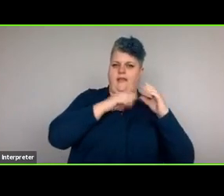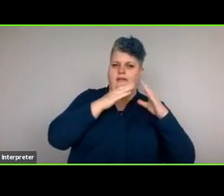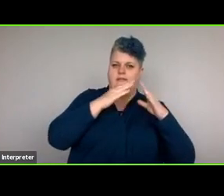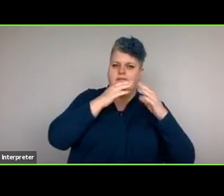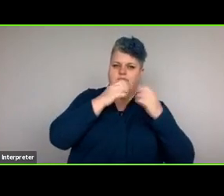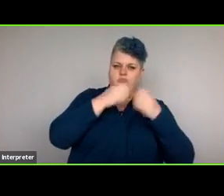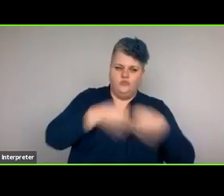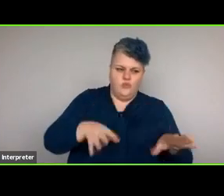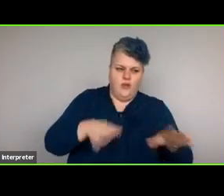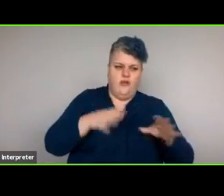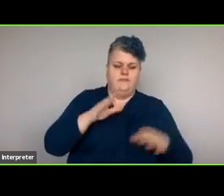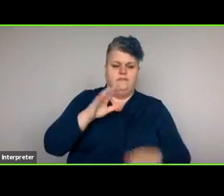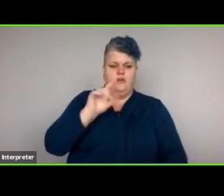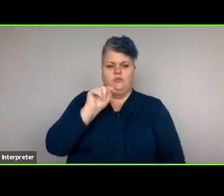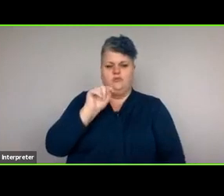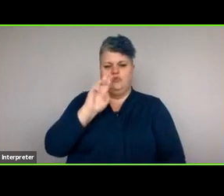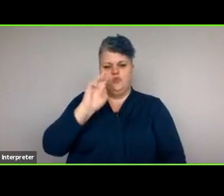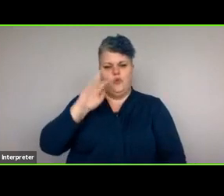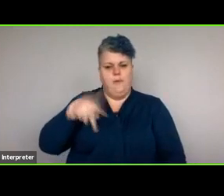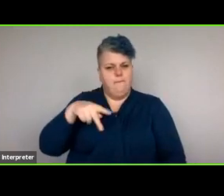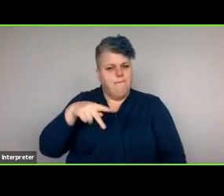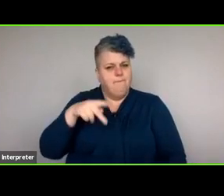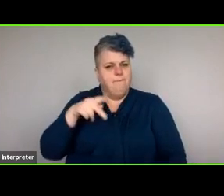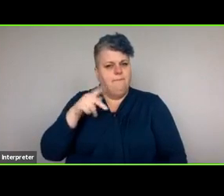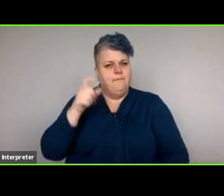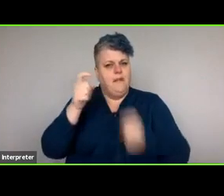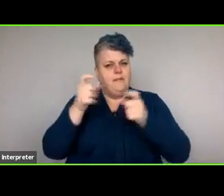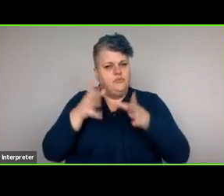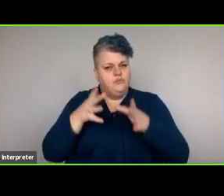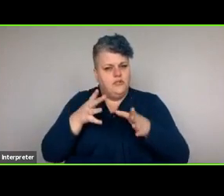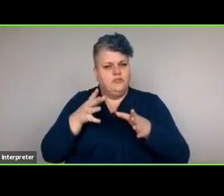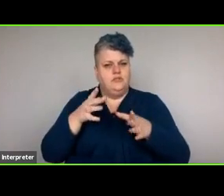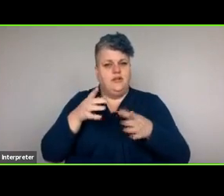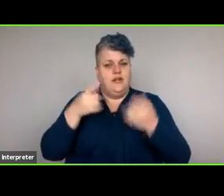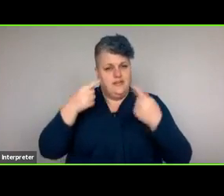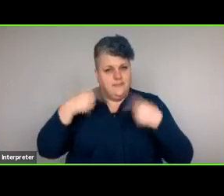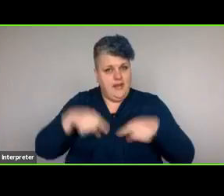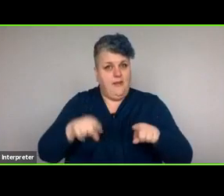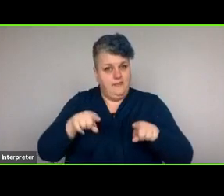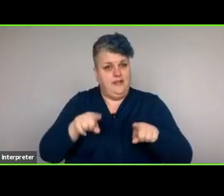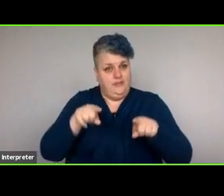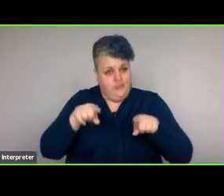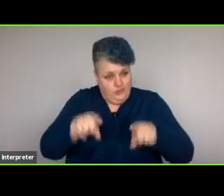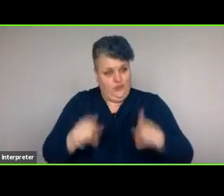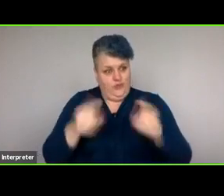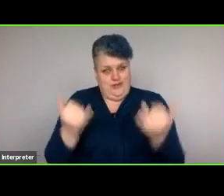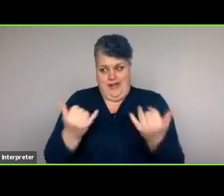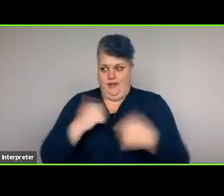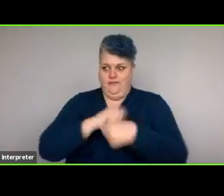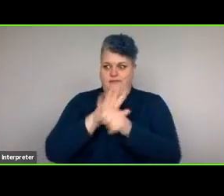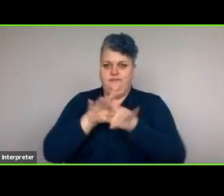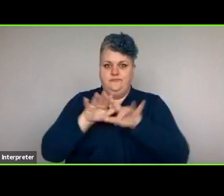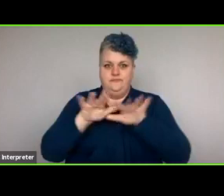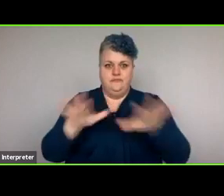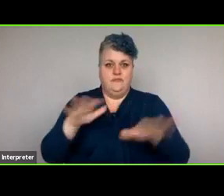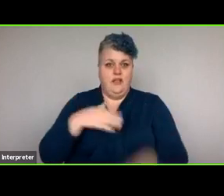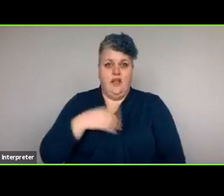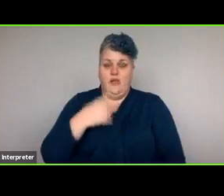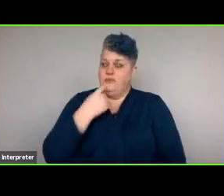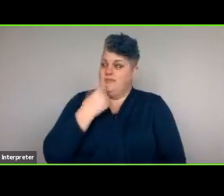the Trump administration that have been occurring during COVID-19. And I'm just going to say it,